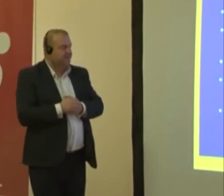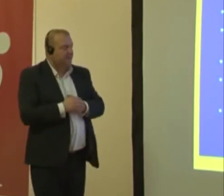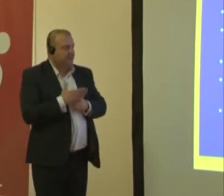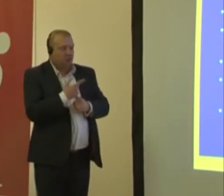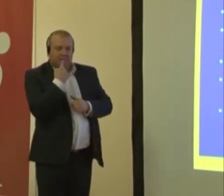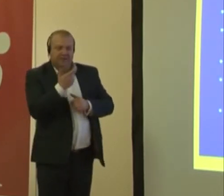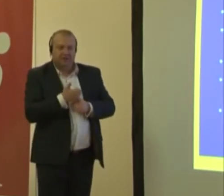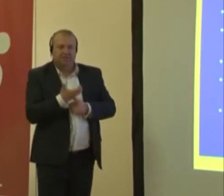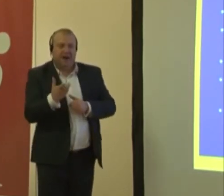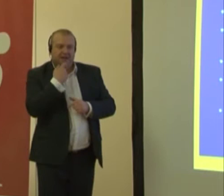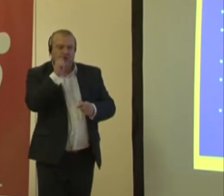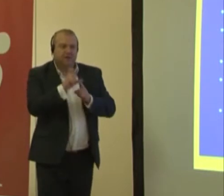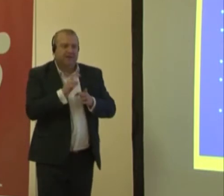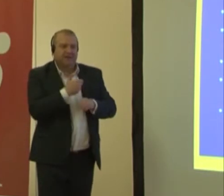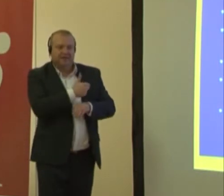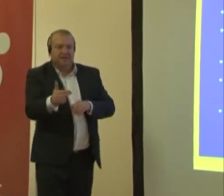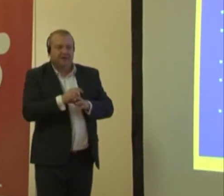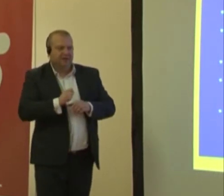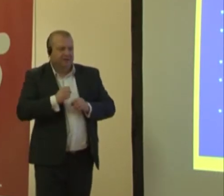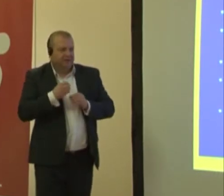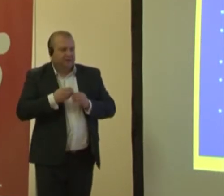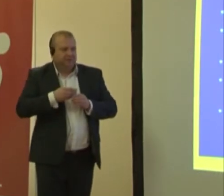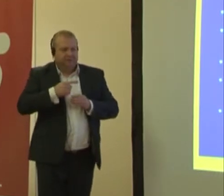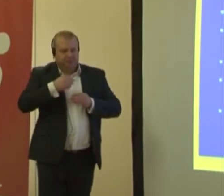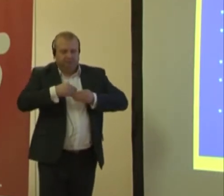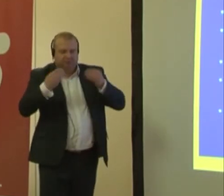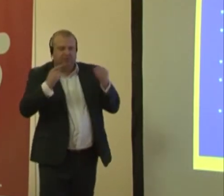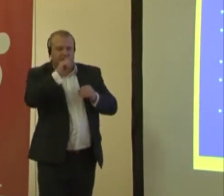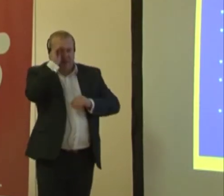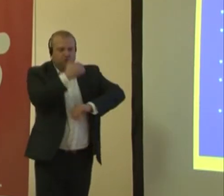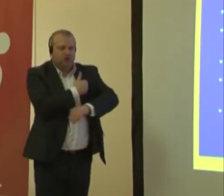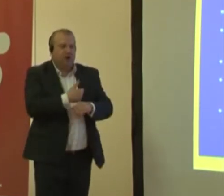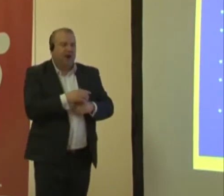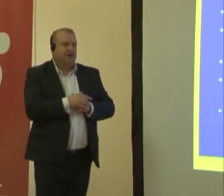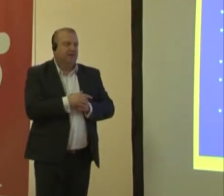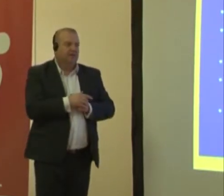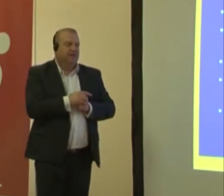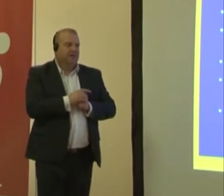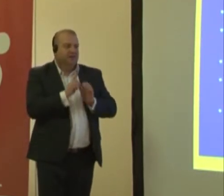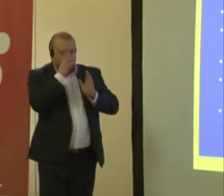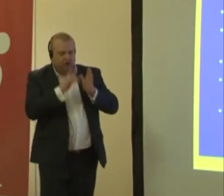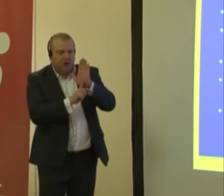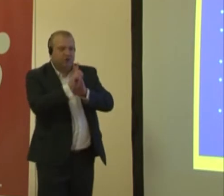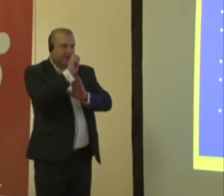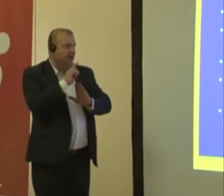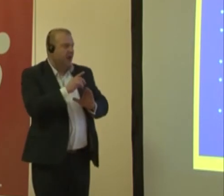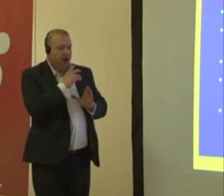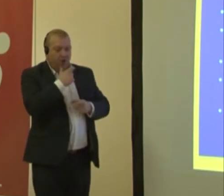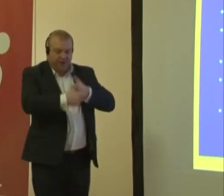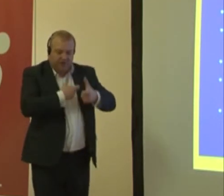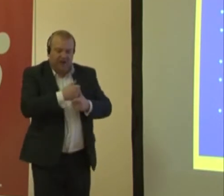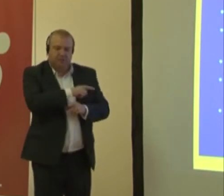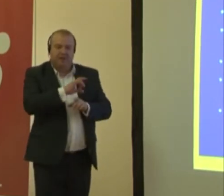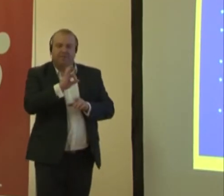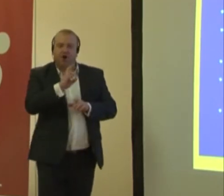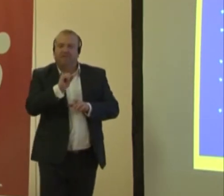In this project, we have developed a so-called teacher profile. In which the teacher profile